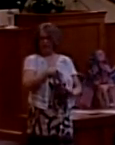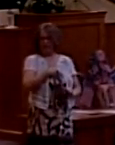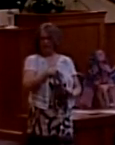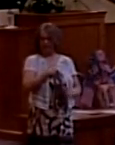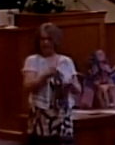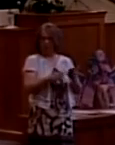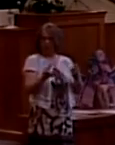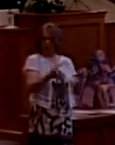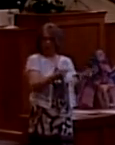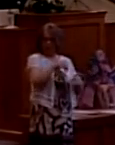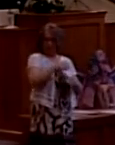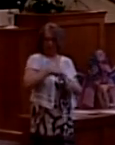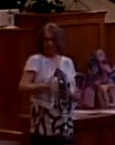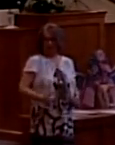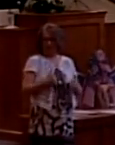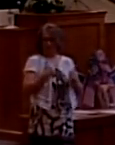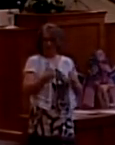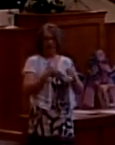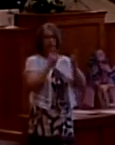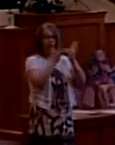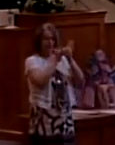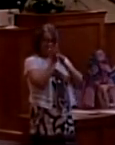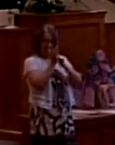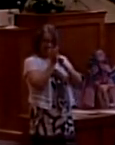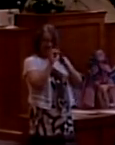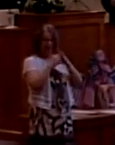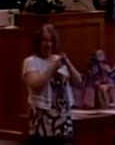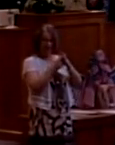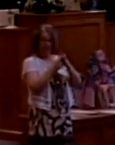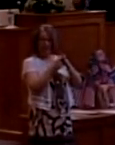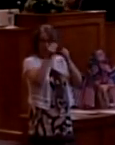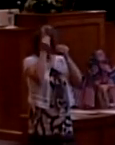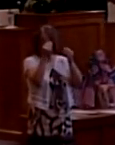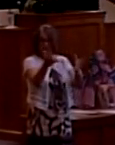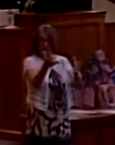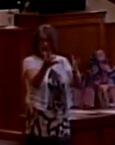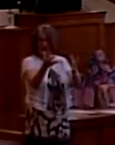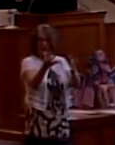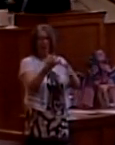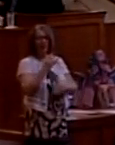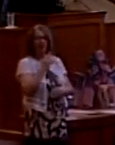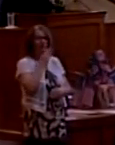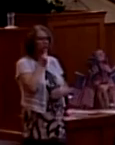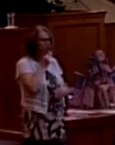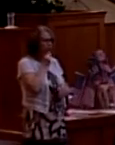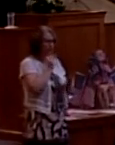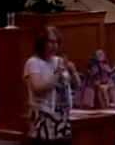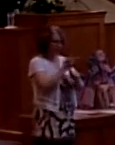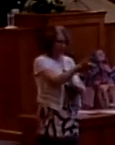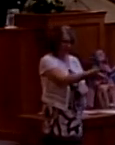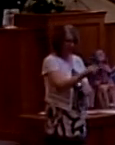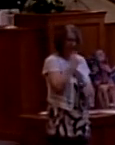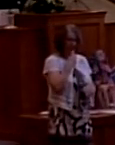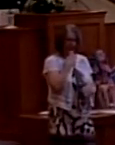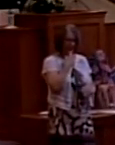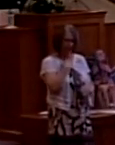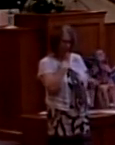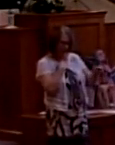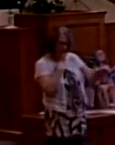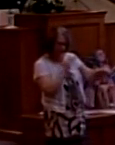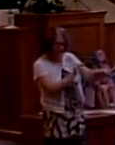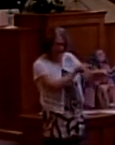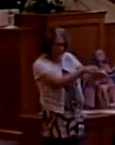going on in my life. Jesus began to share with the Jews that were there, and he said, I want you to understand